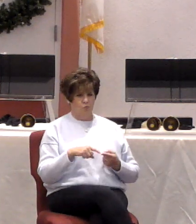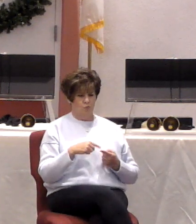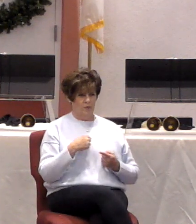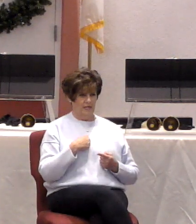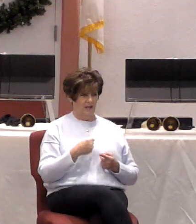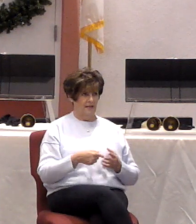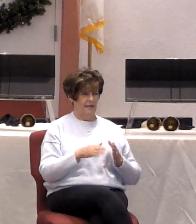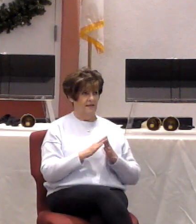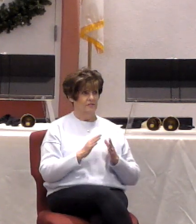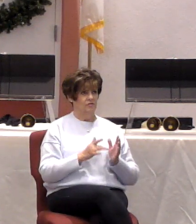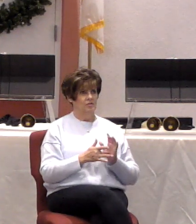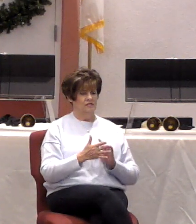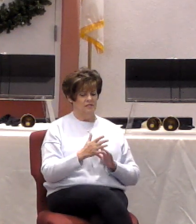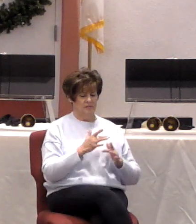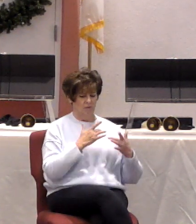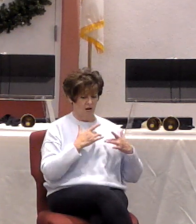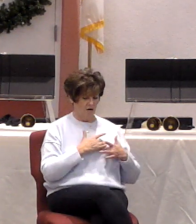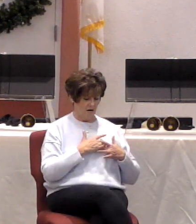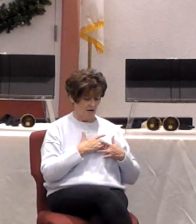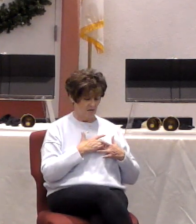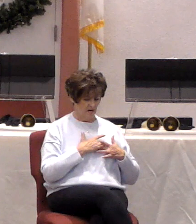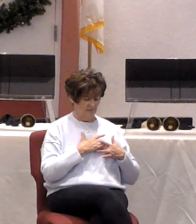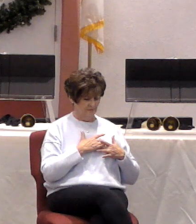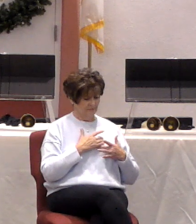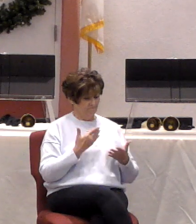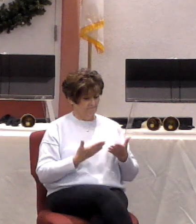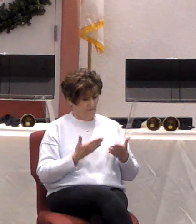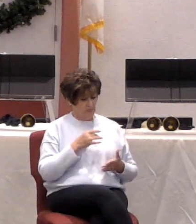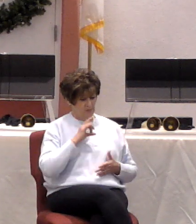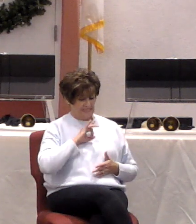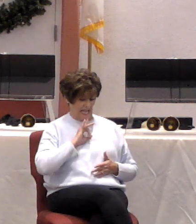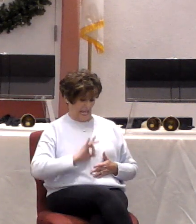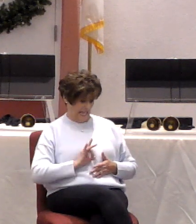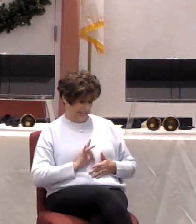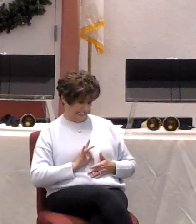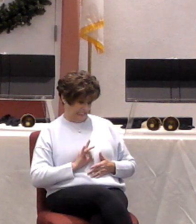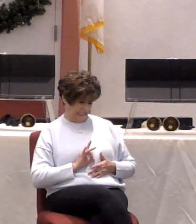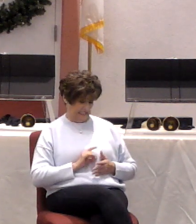old. And whatever sin I commit next week,